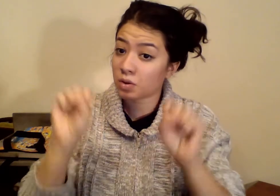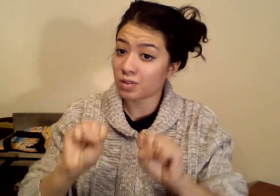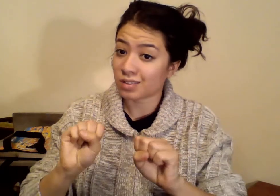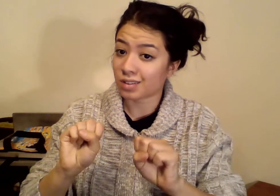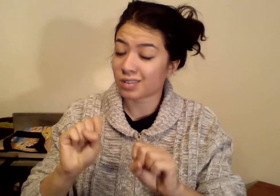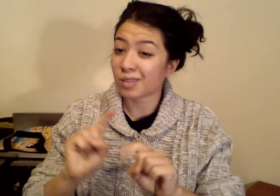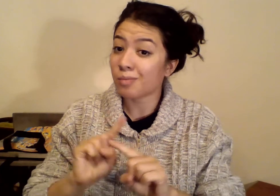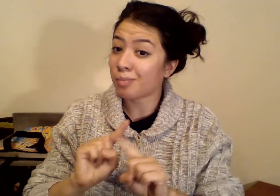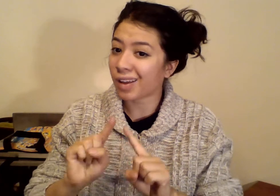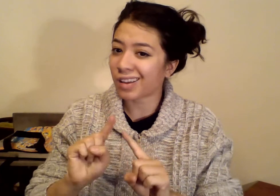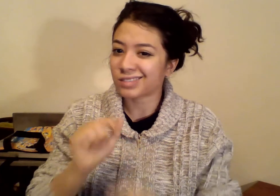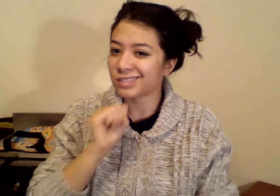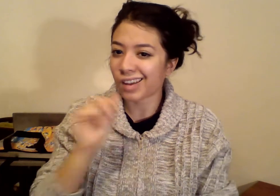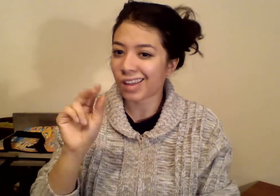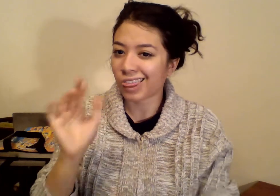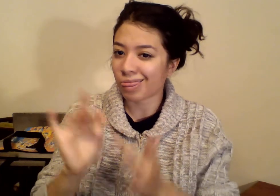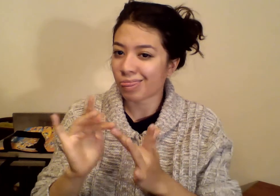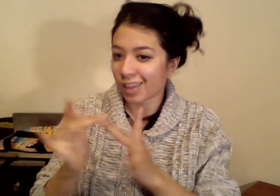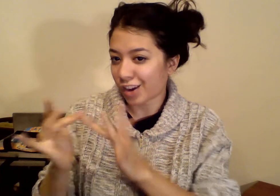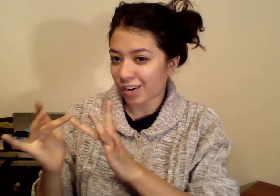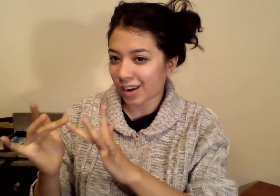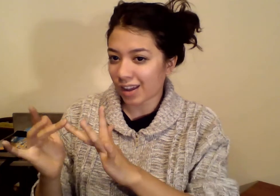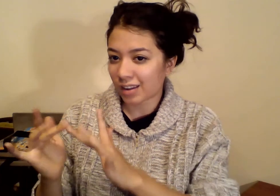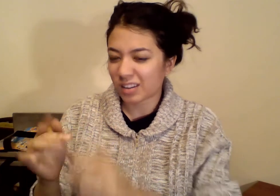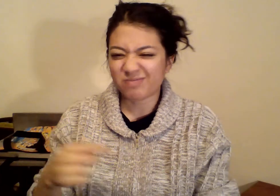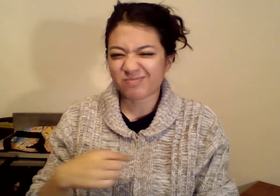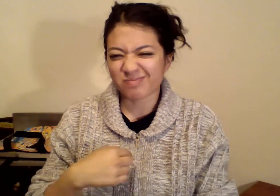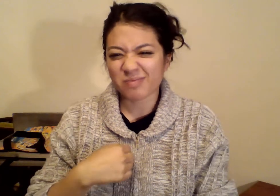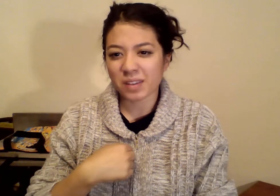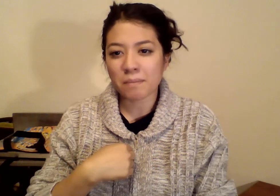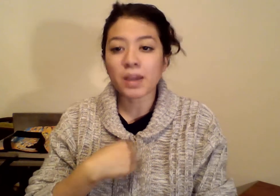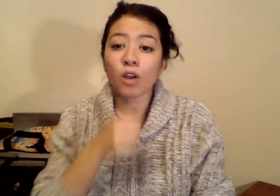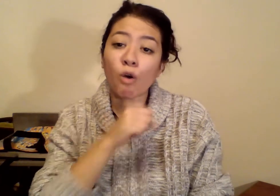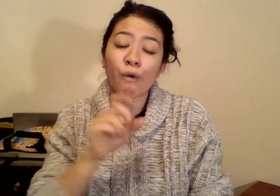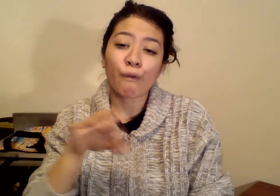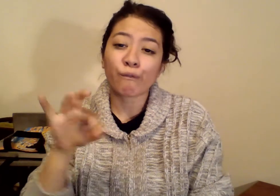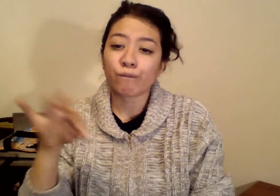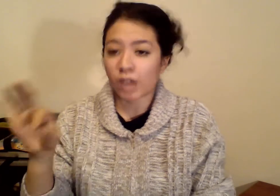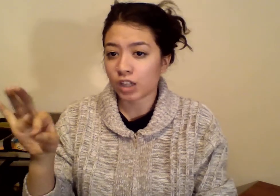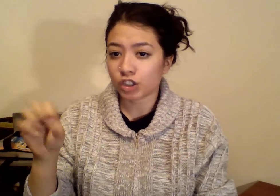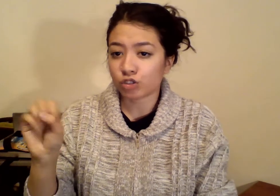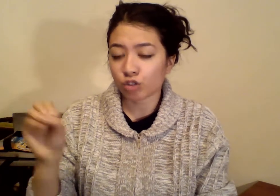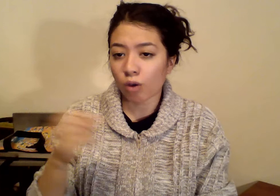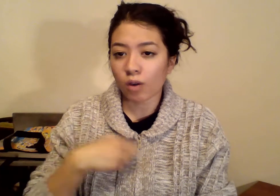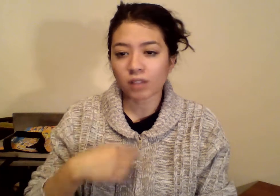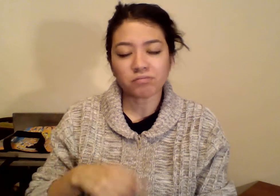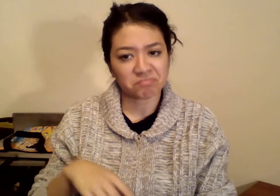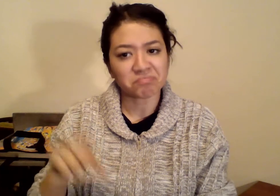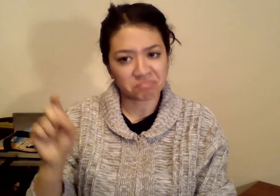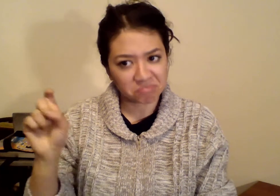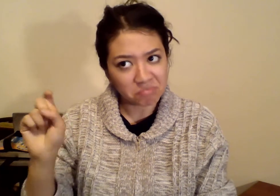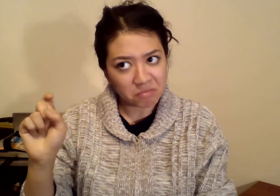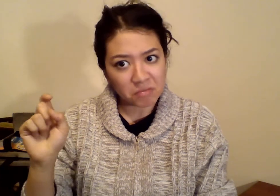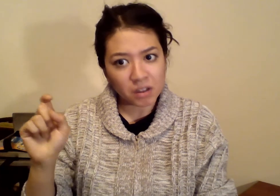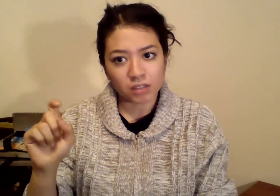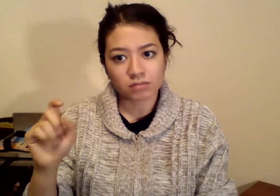like for them to actually go look in journals, newspapers, and magazines. Also, some of the information you get on the